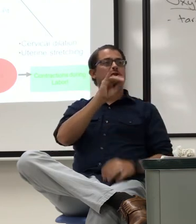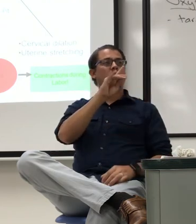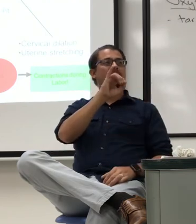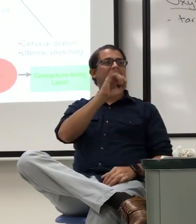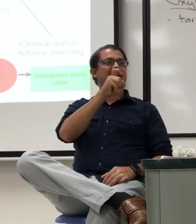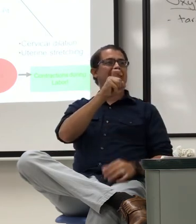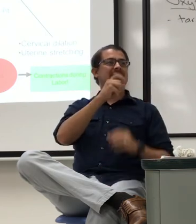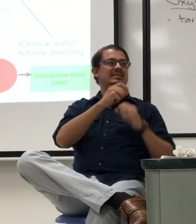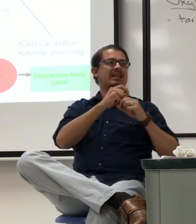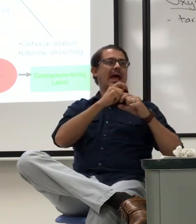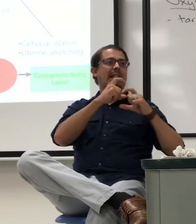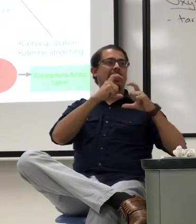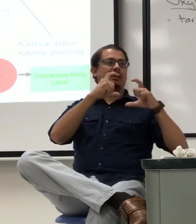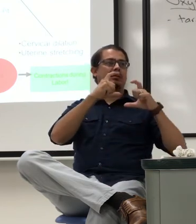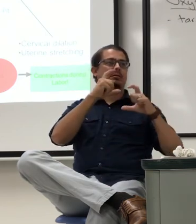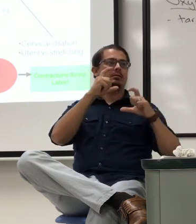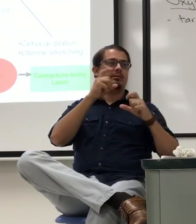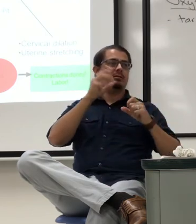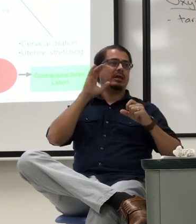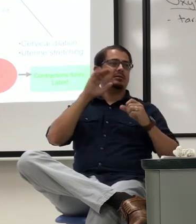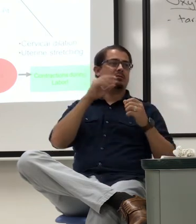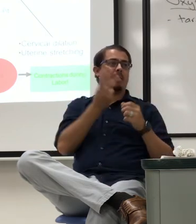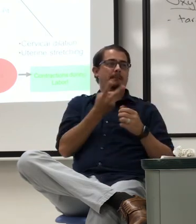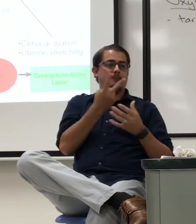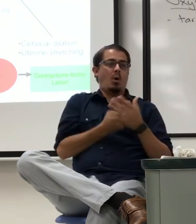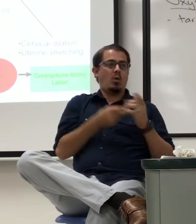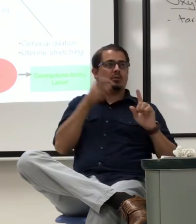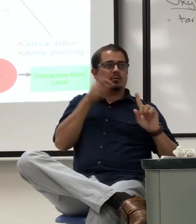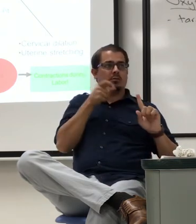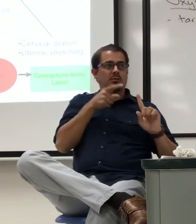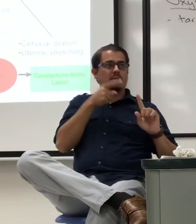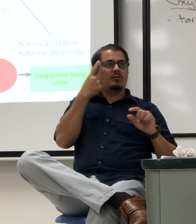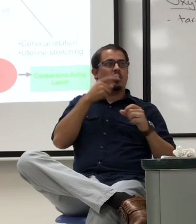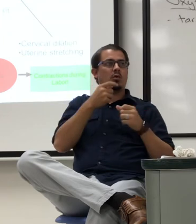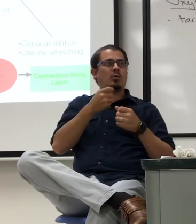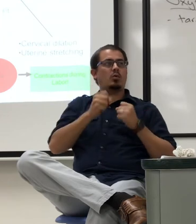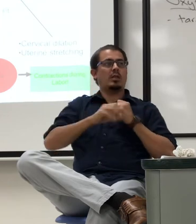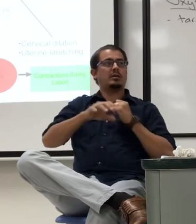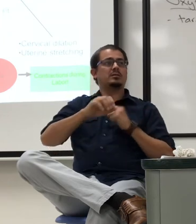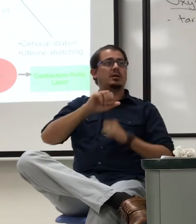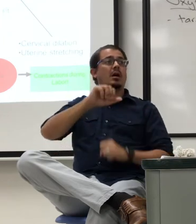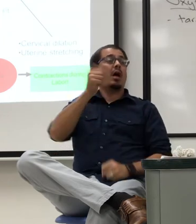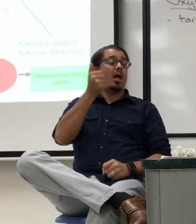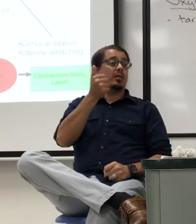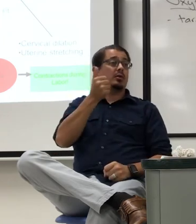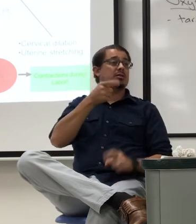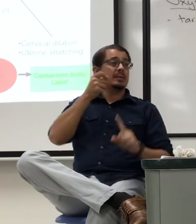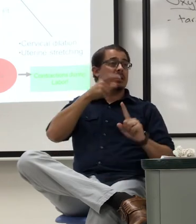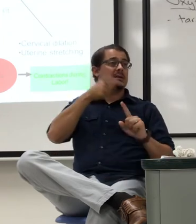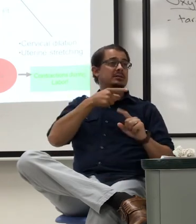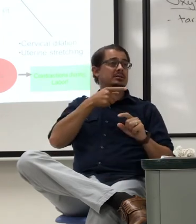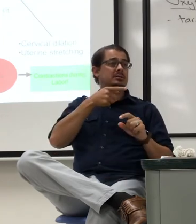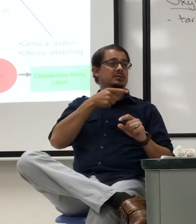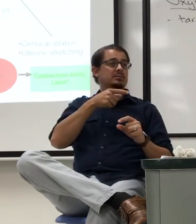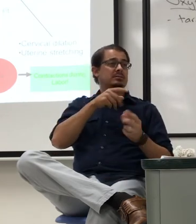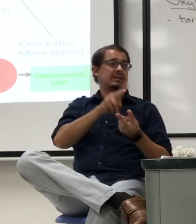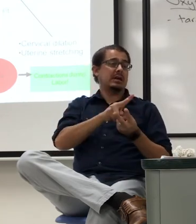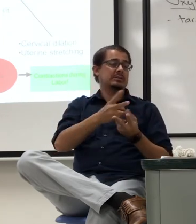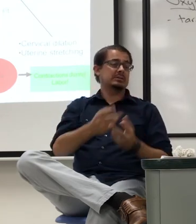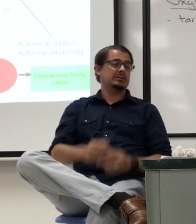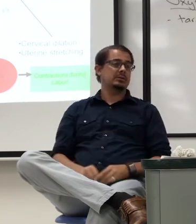are all stimuli. But another stimulus for its release is sex arousal.